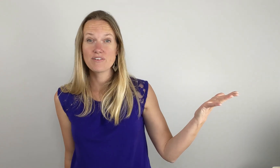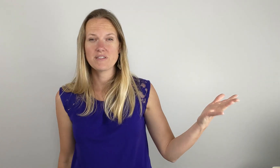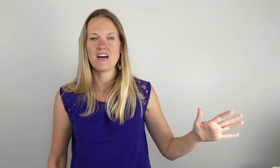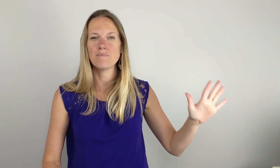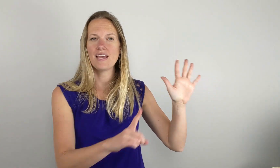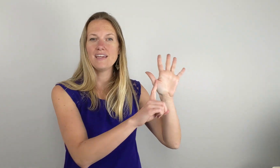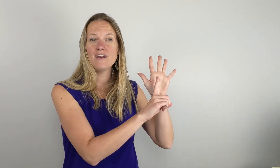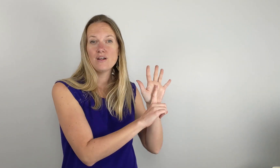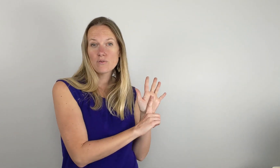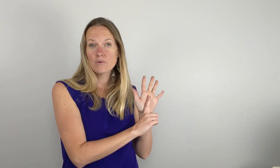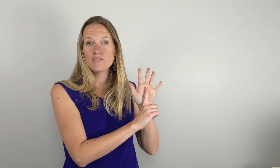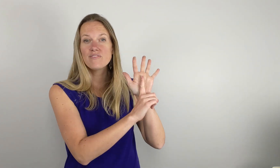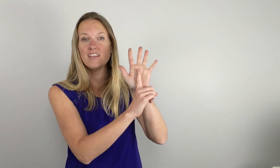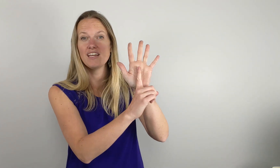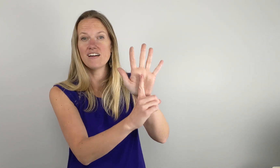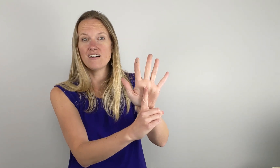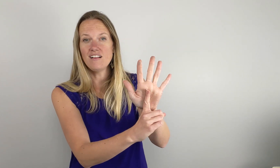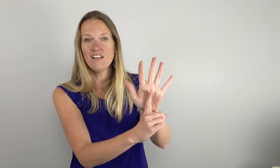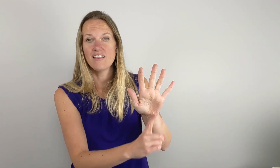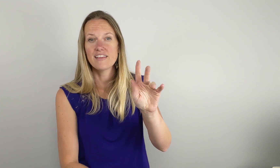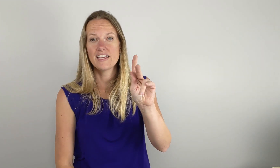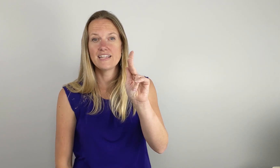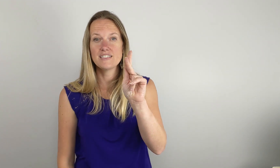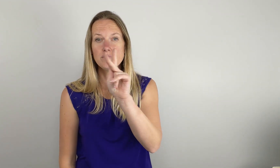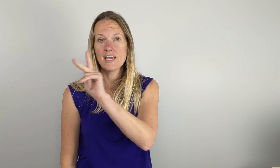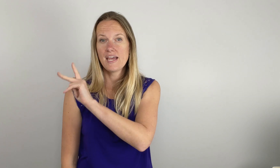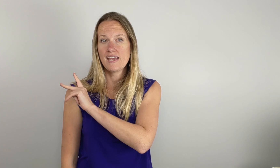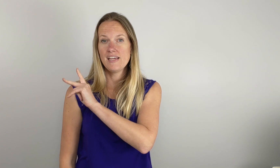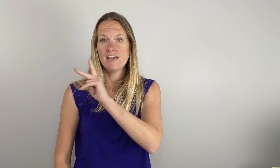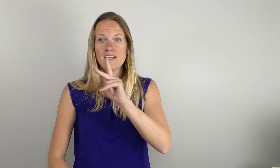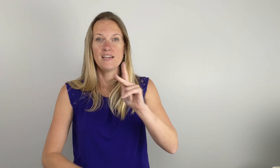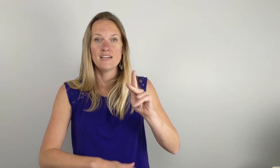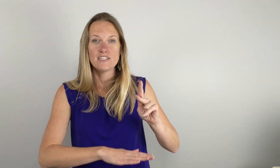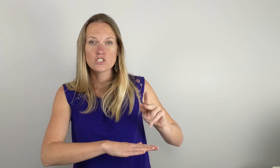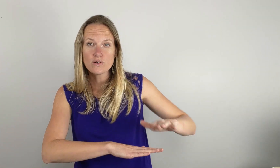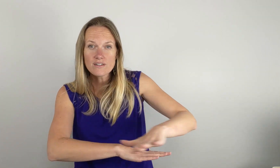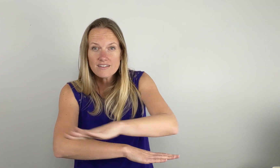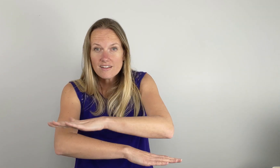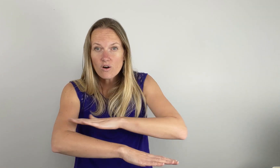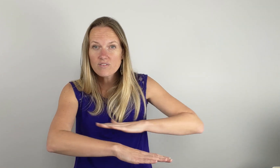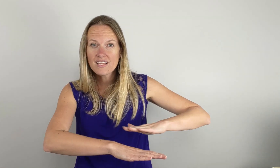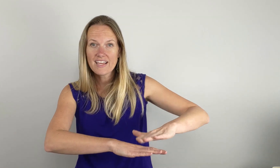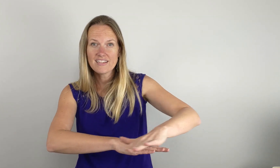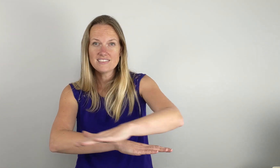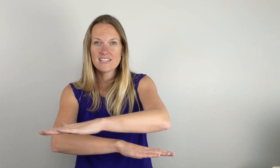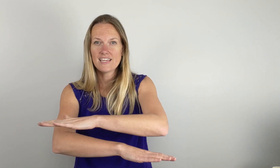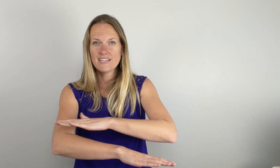from the top, okay? Reveal the kingdom, K, shorter, and then overland, the